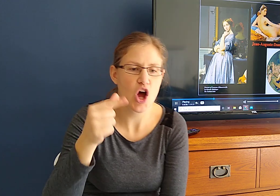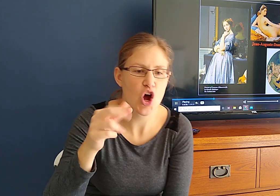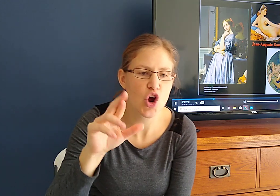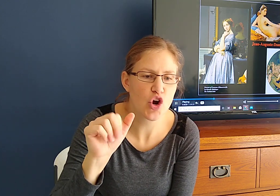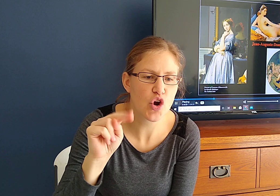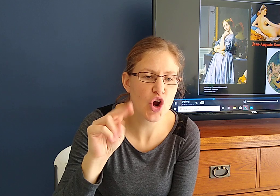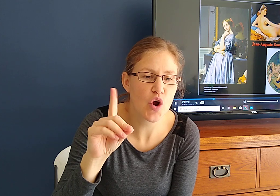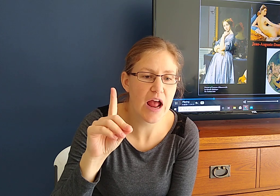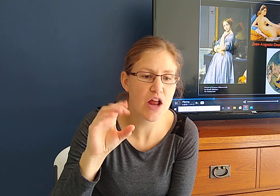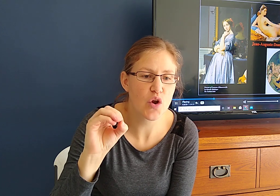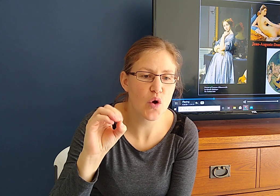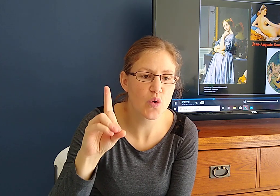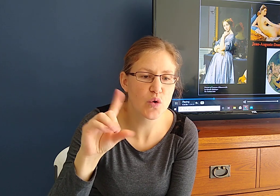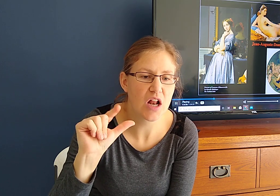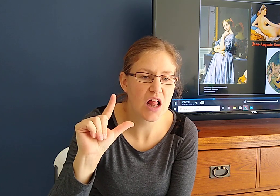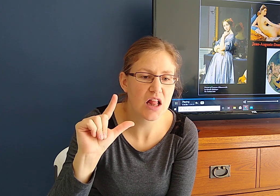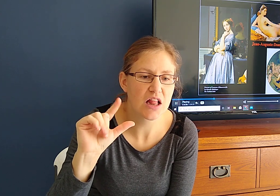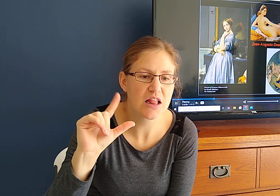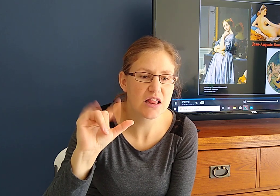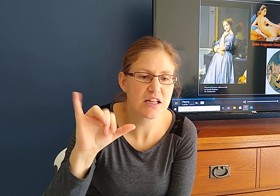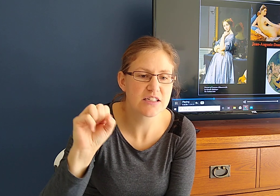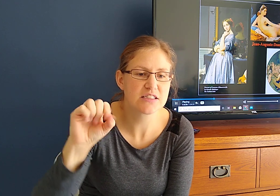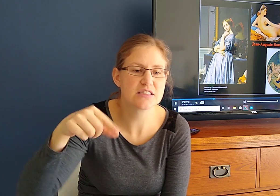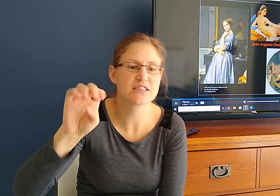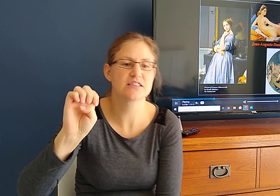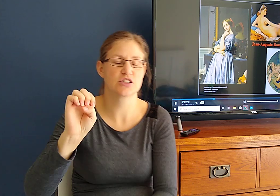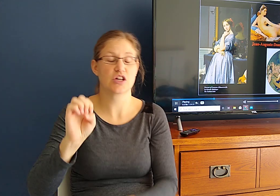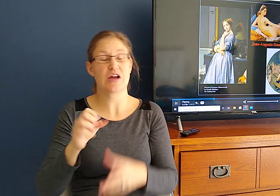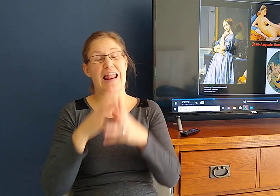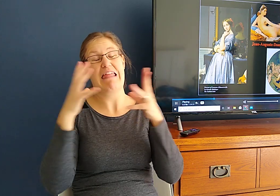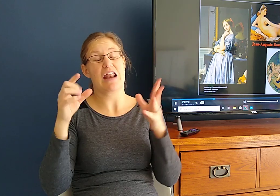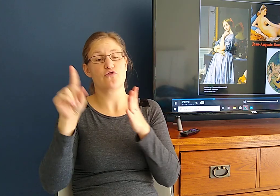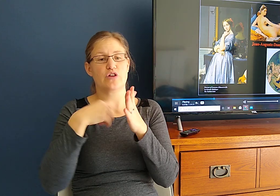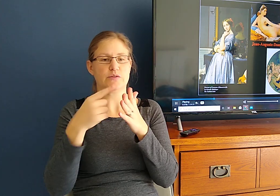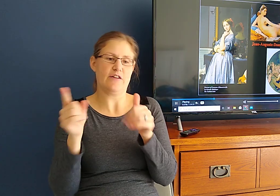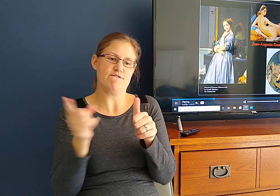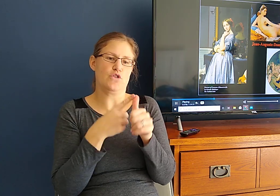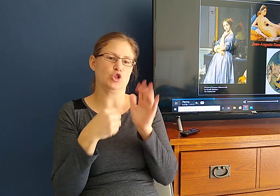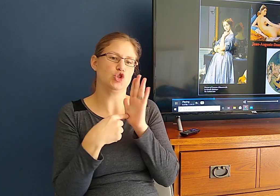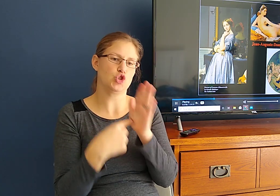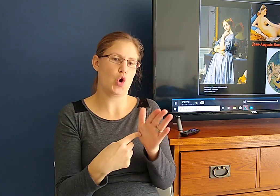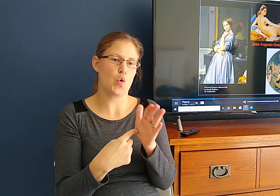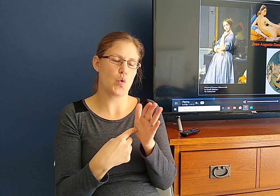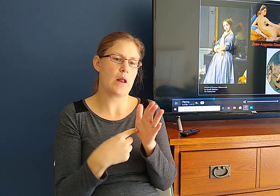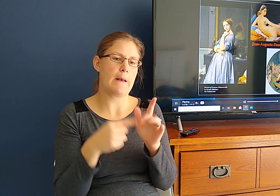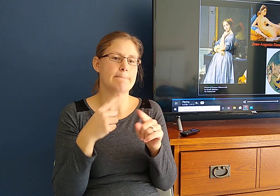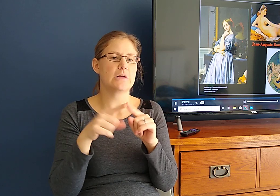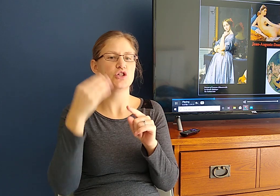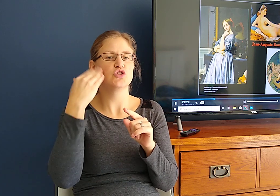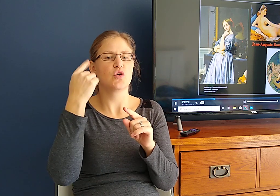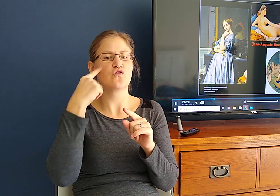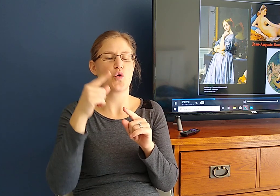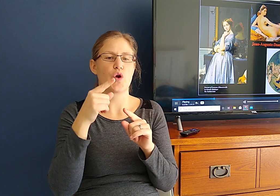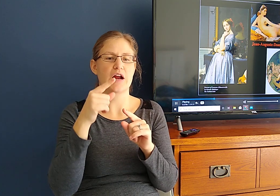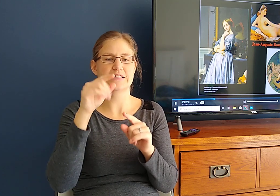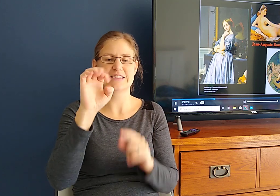attracted wide criticism when it was first shown, and it is renowned for its elongated portions